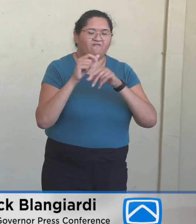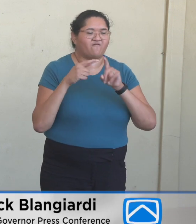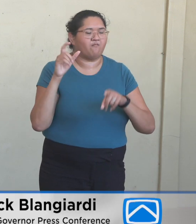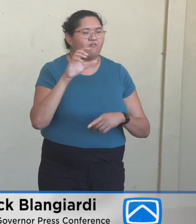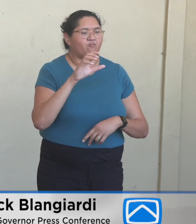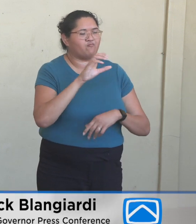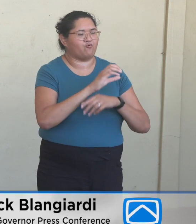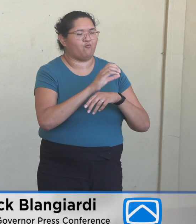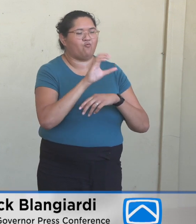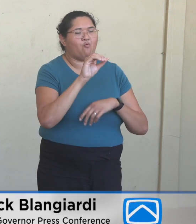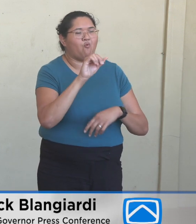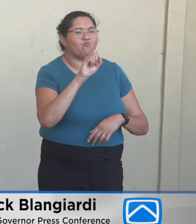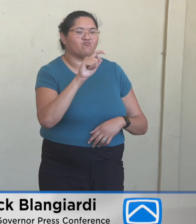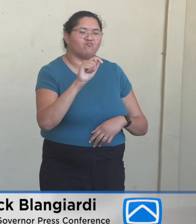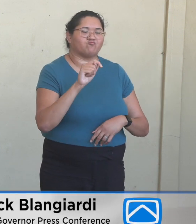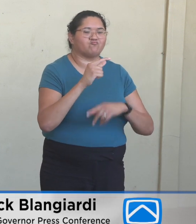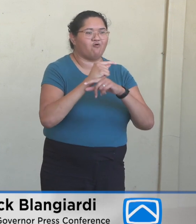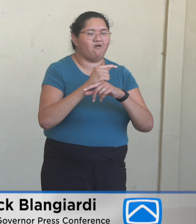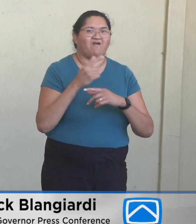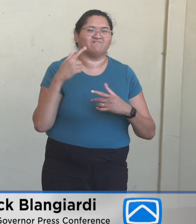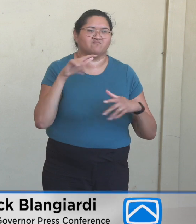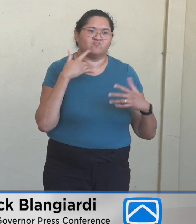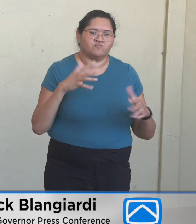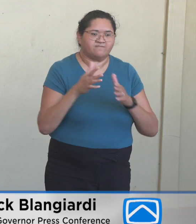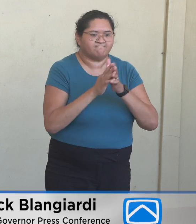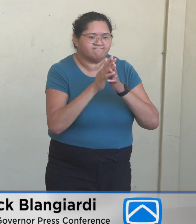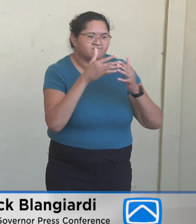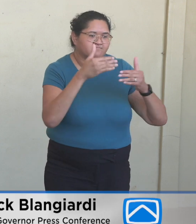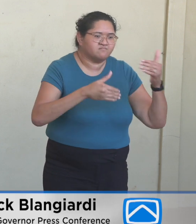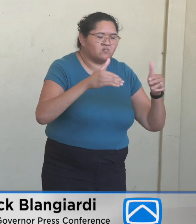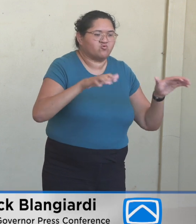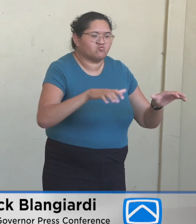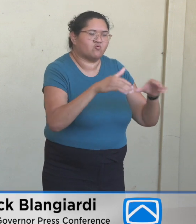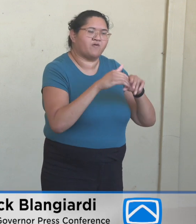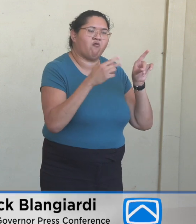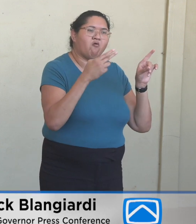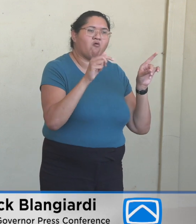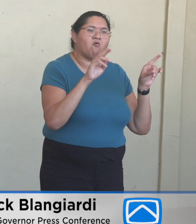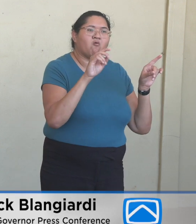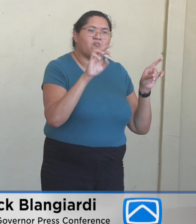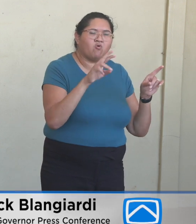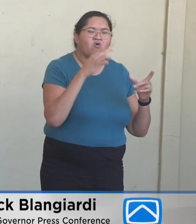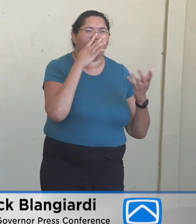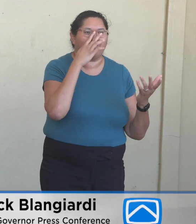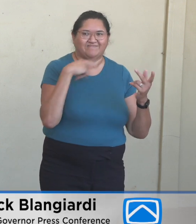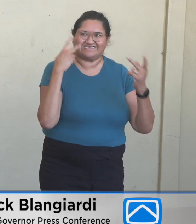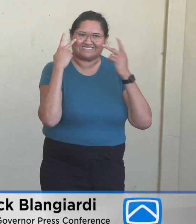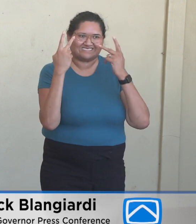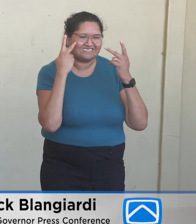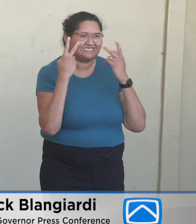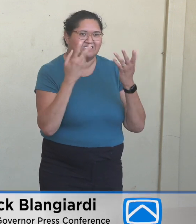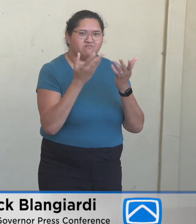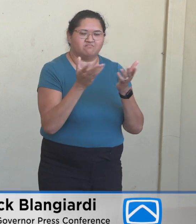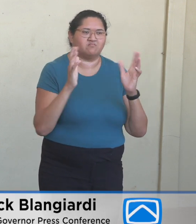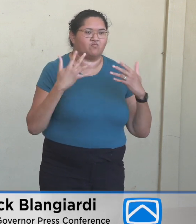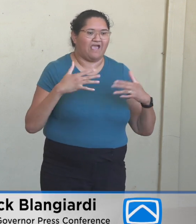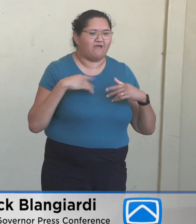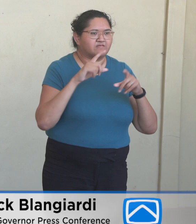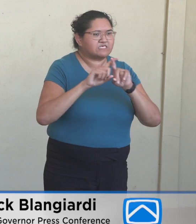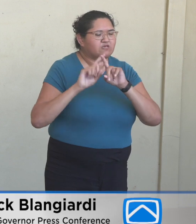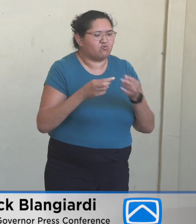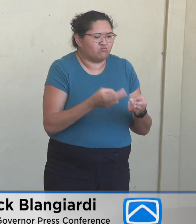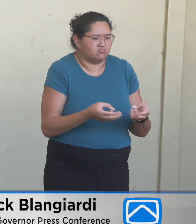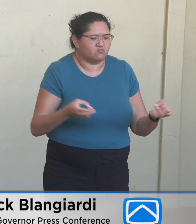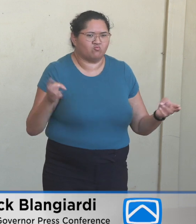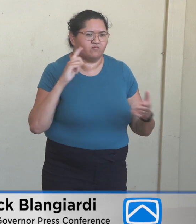Guard was inspiring, to say the least, on what they're getting done with the harbor. To walk into a building like this and see all these various resources here to